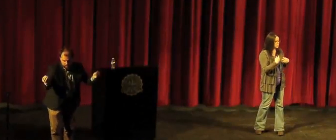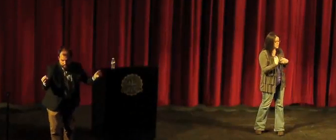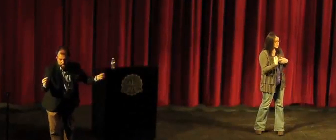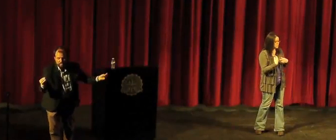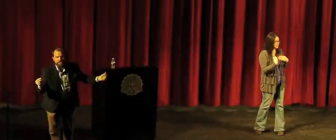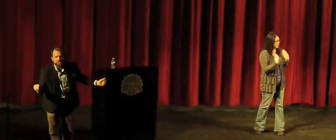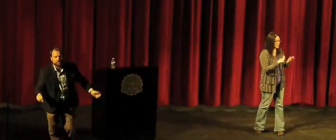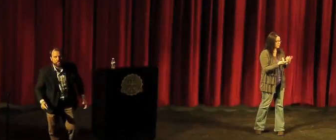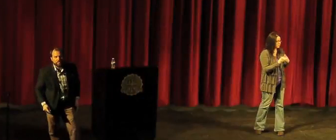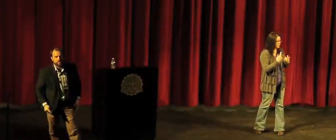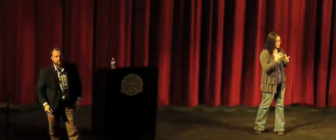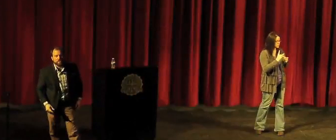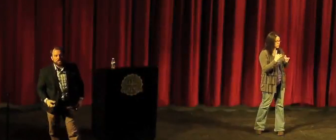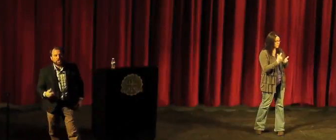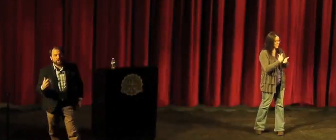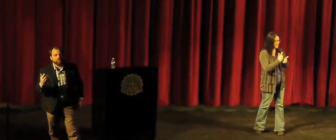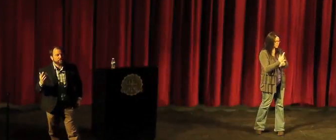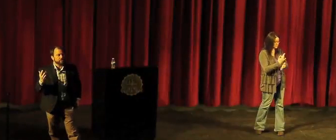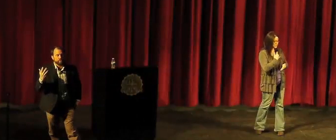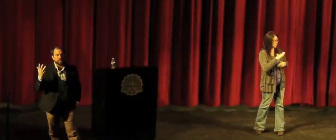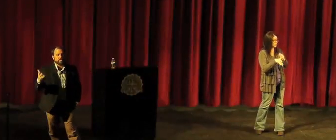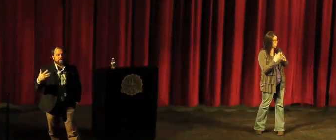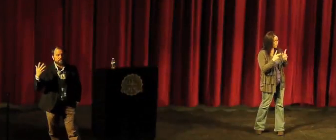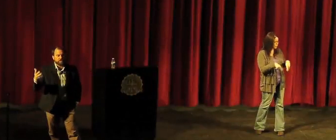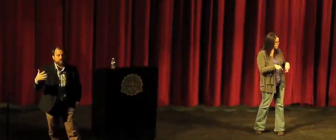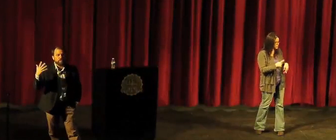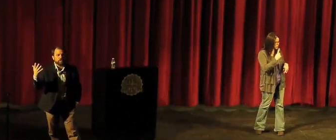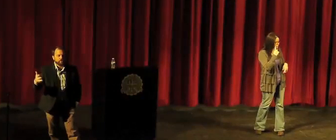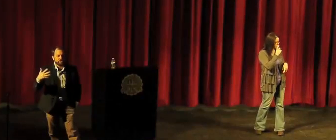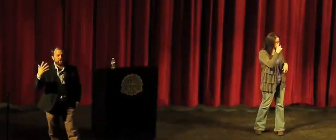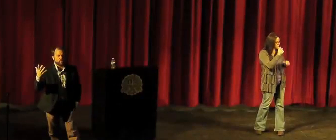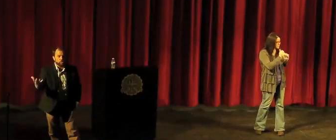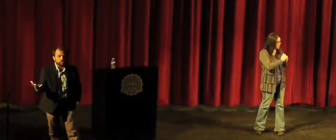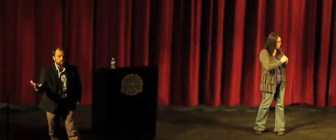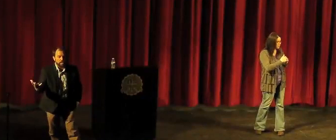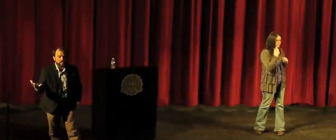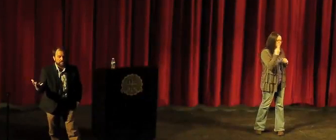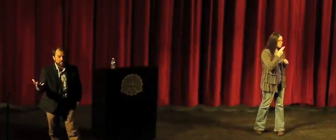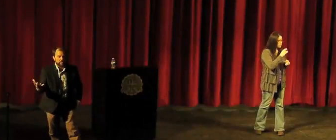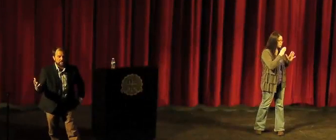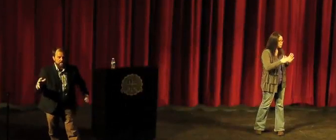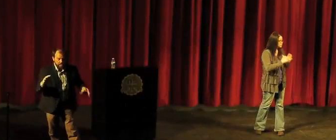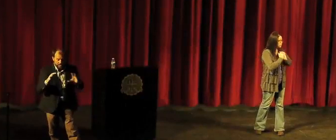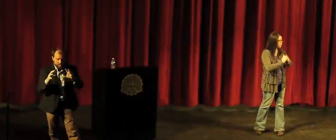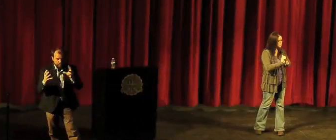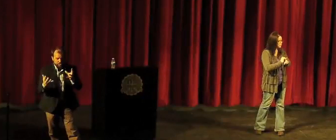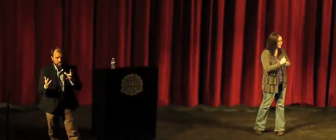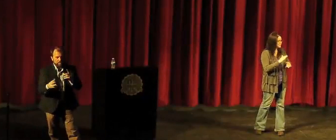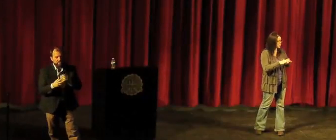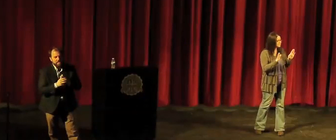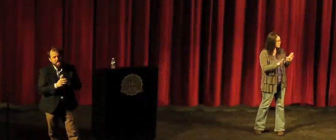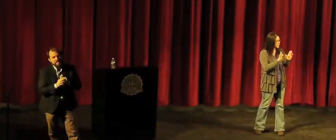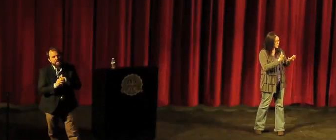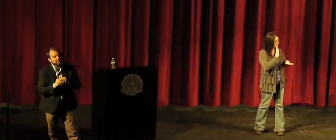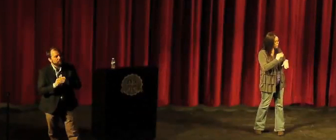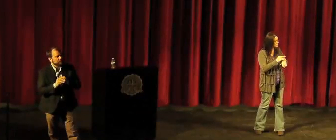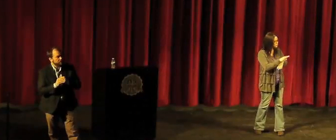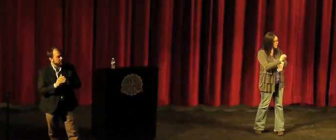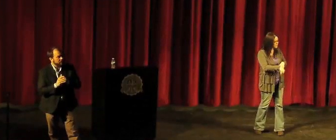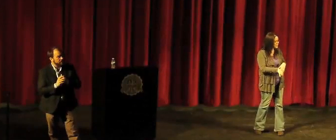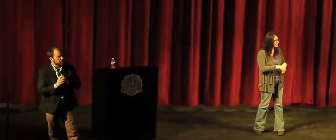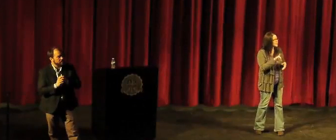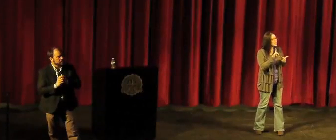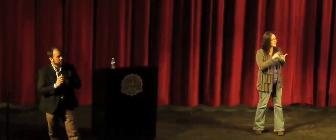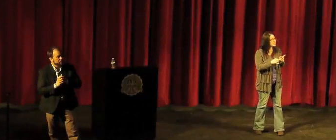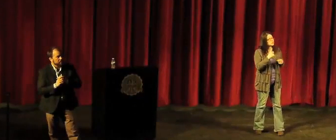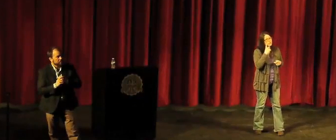gospel sort of touching the whole person. So I do think there's wisdom, historic Christian worship practices on Sunday that will shape us. And then I do think,